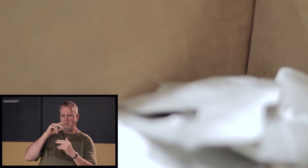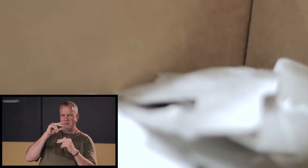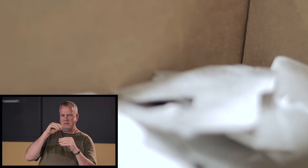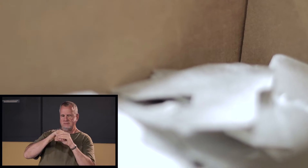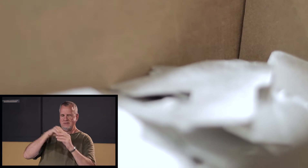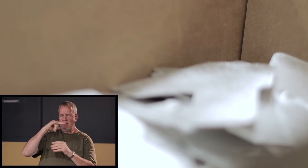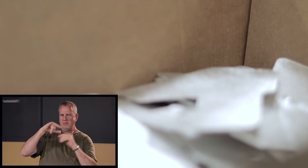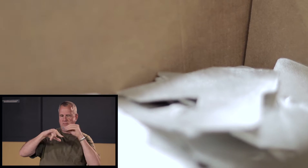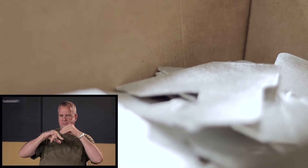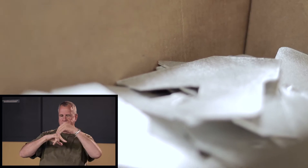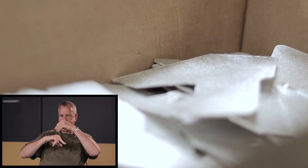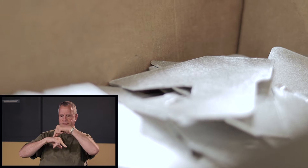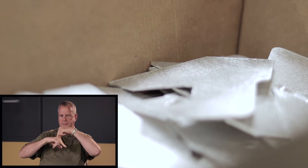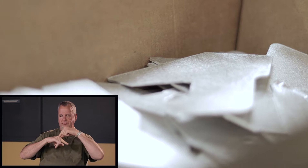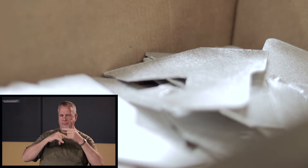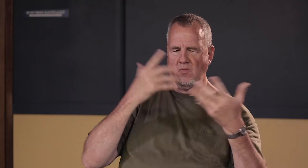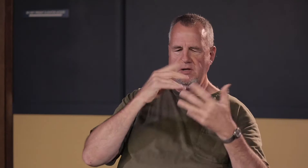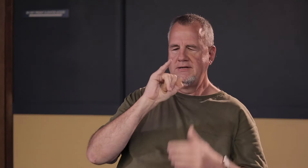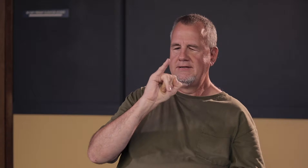on what I need to be doing for the parts.